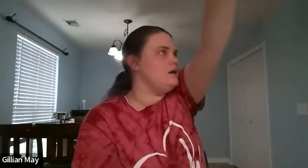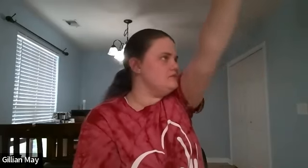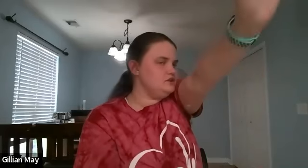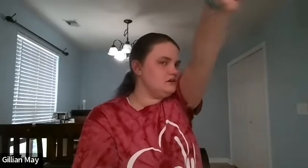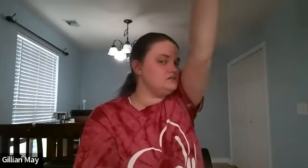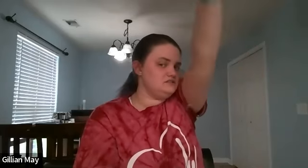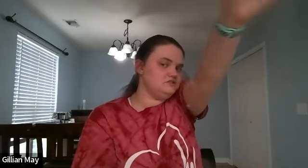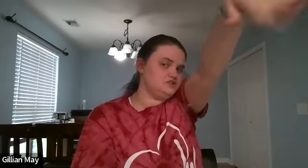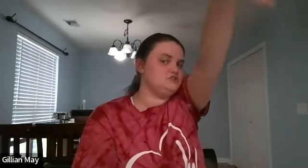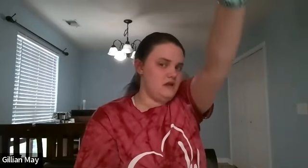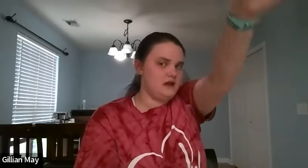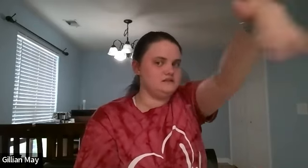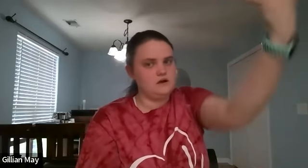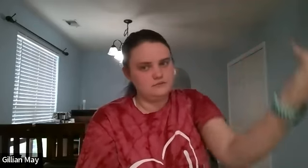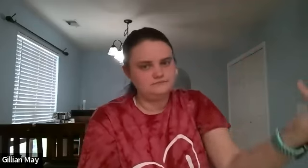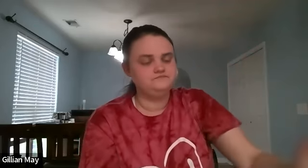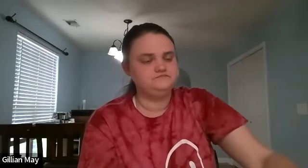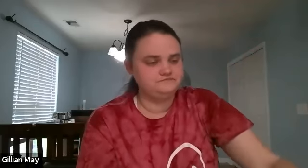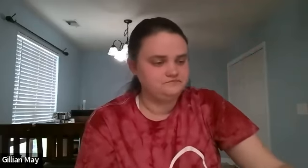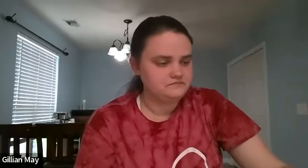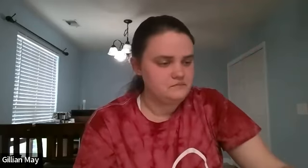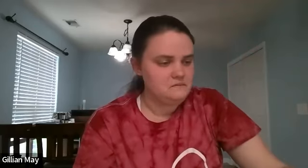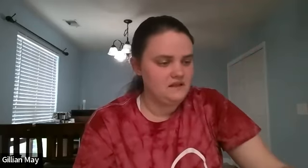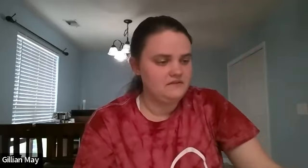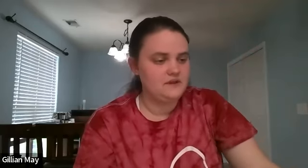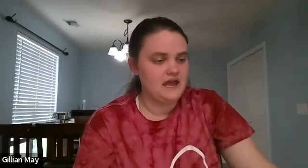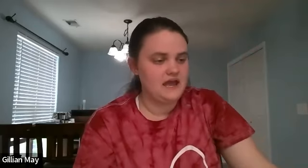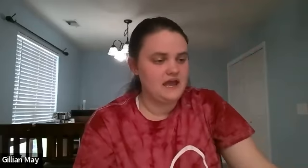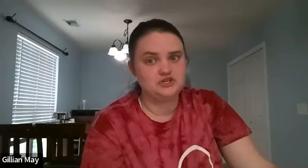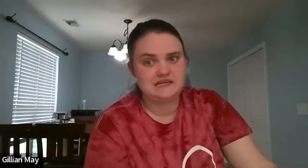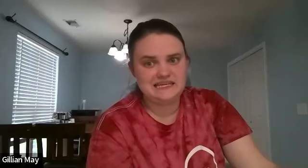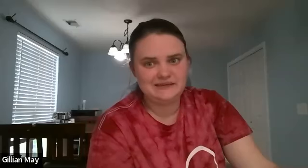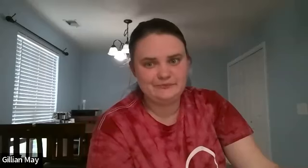That you can also still just do that as well. Then we have turkey.